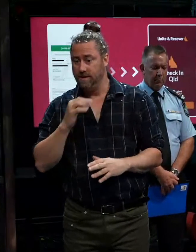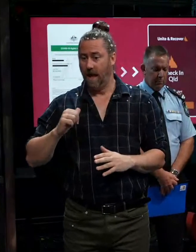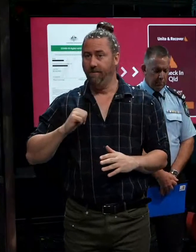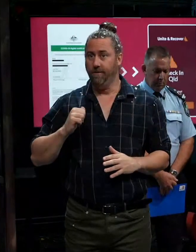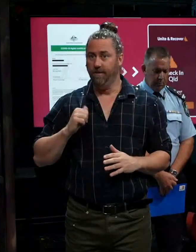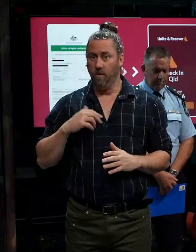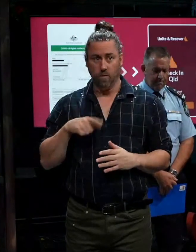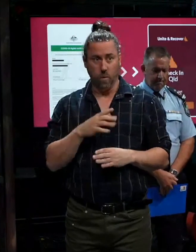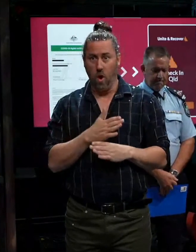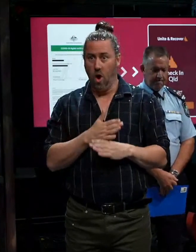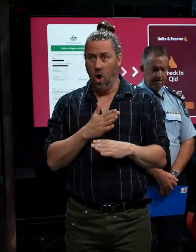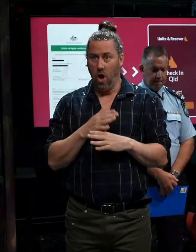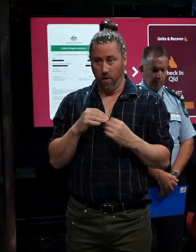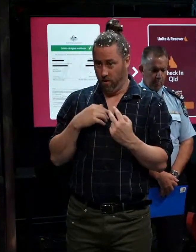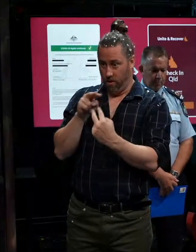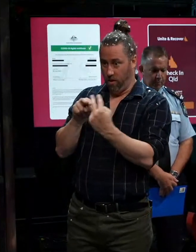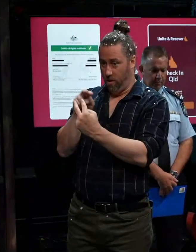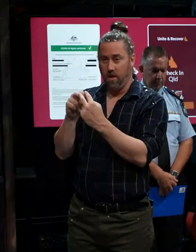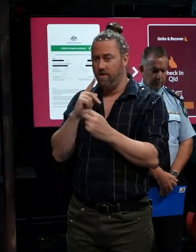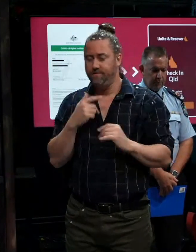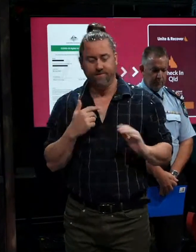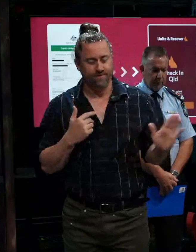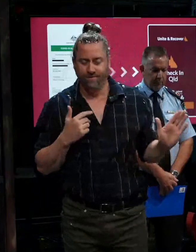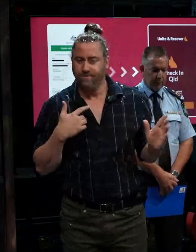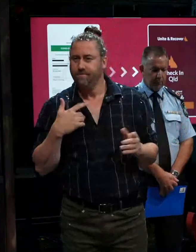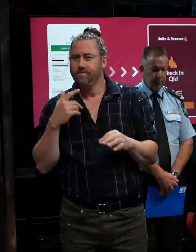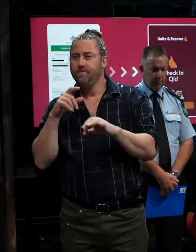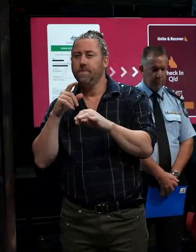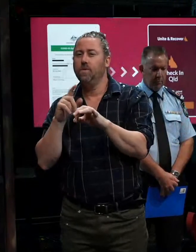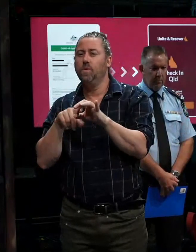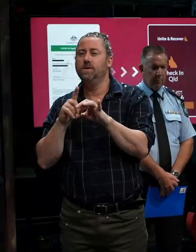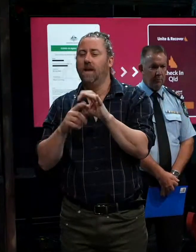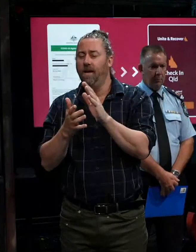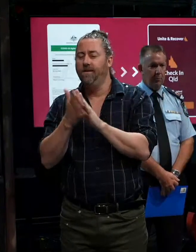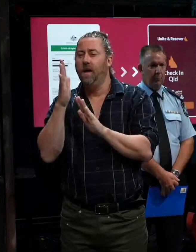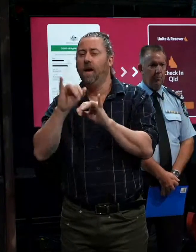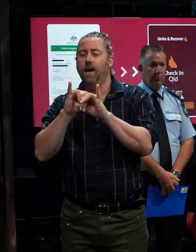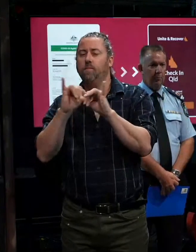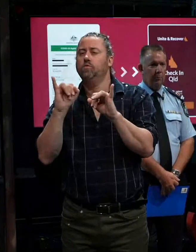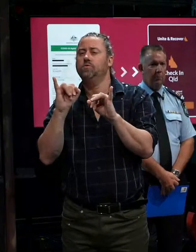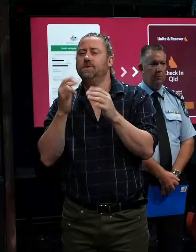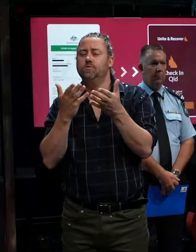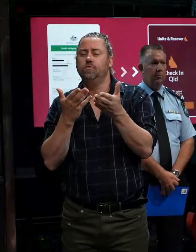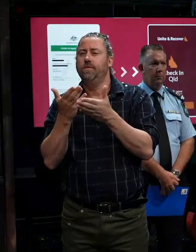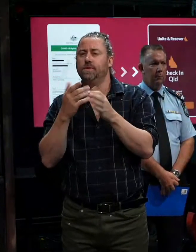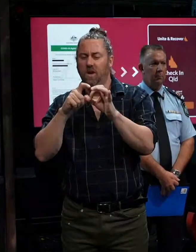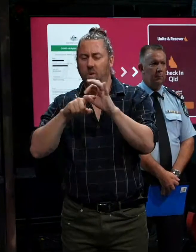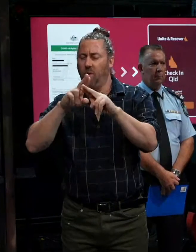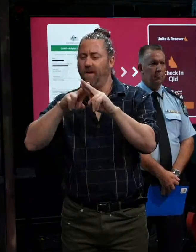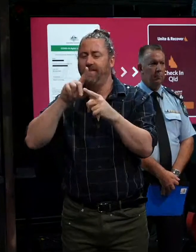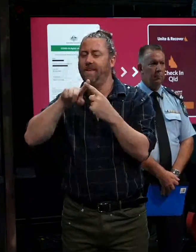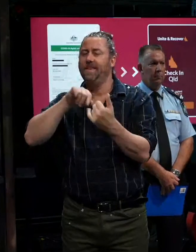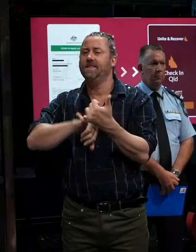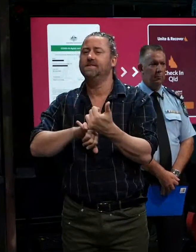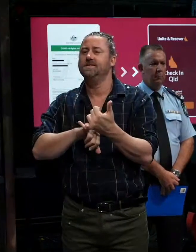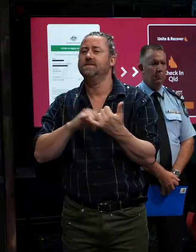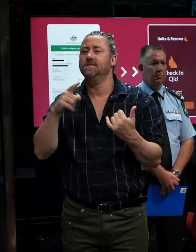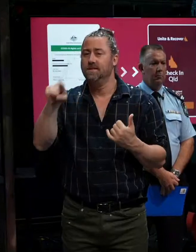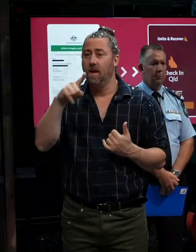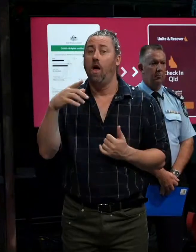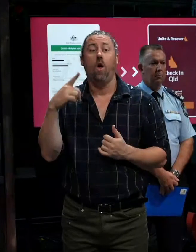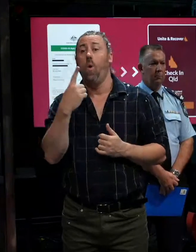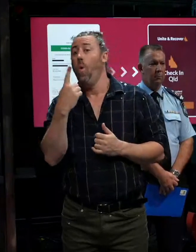given there were people being evacuated? No, we've worked with Queensland Fire and Emergency Services and local emergency services, and those staff were either in